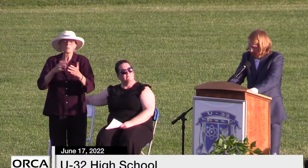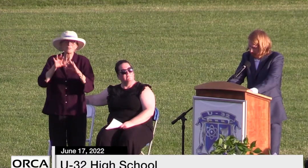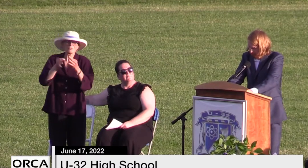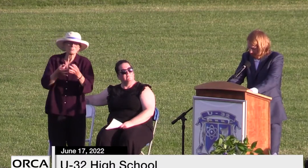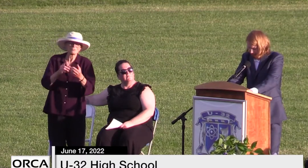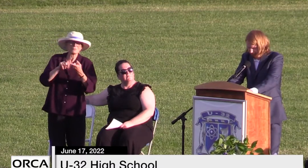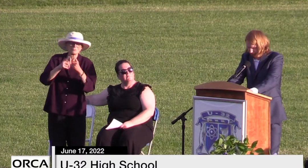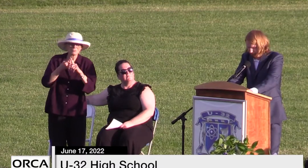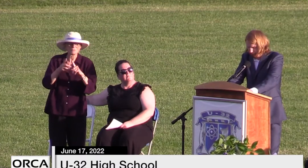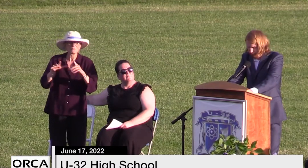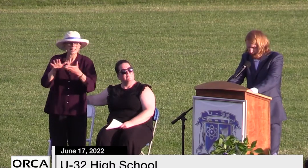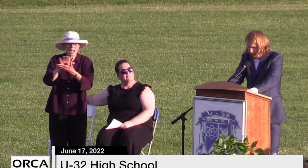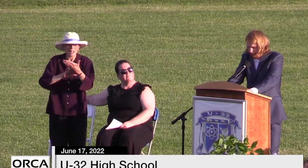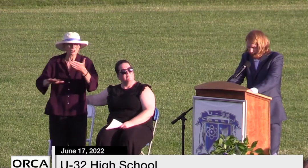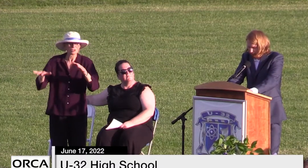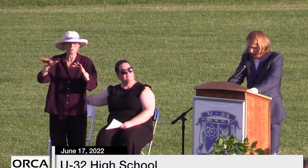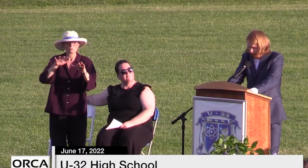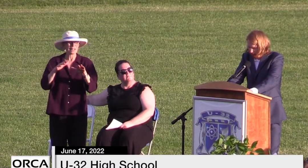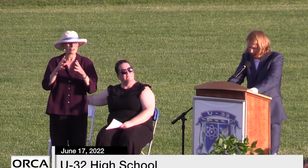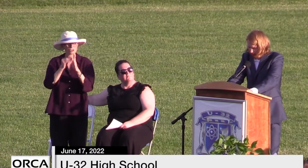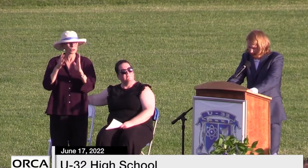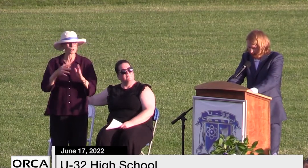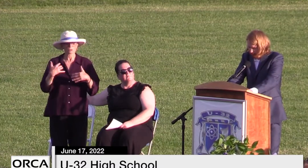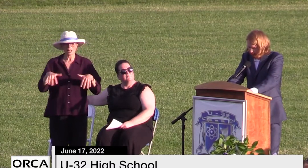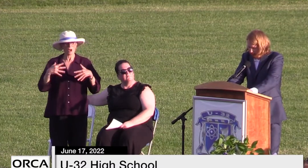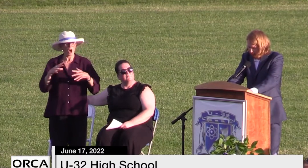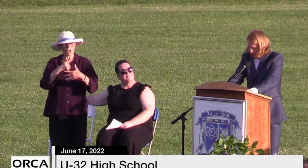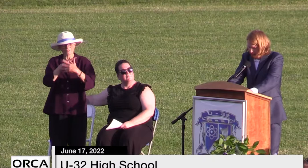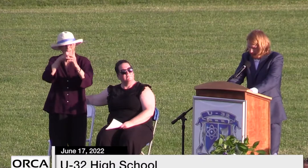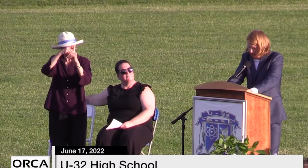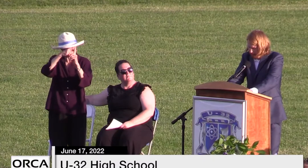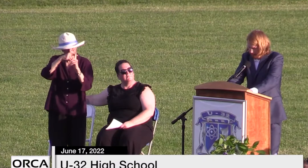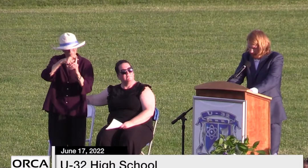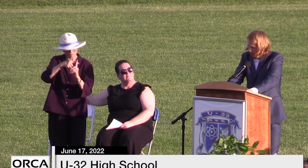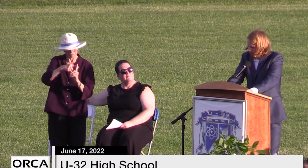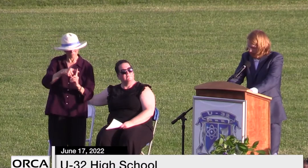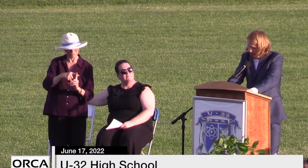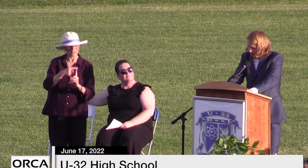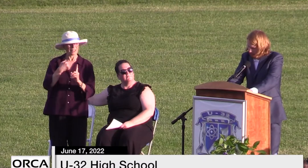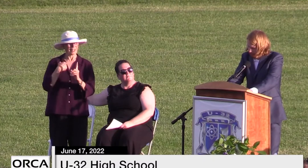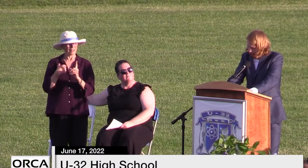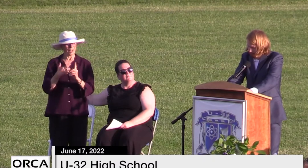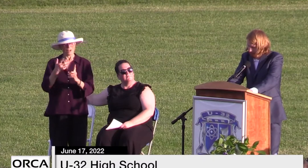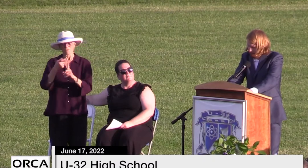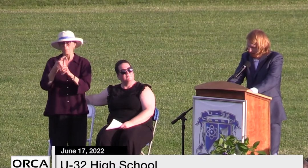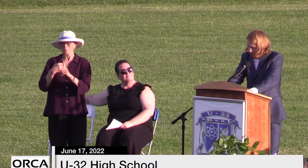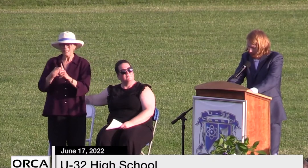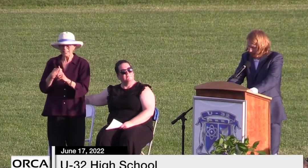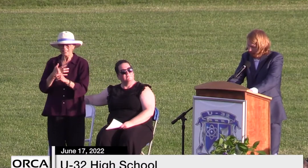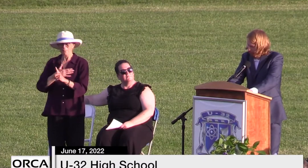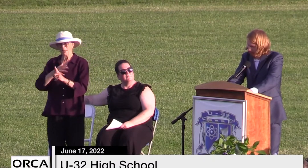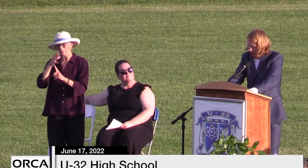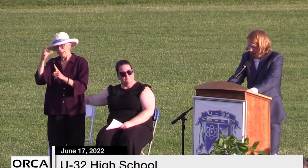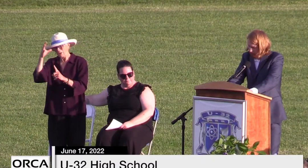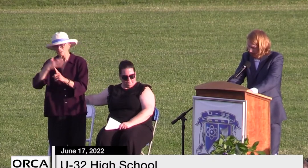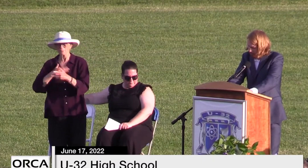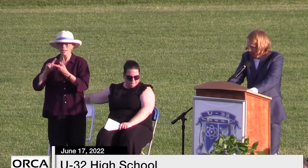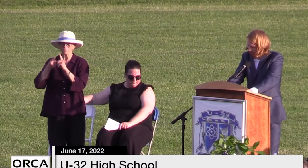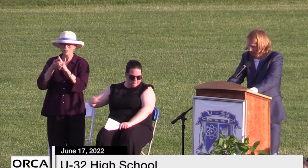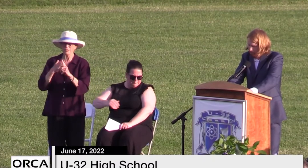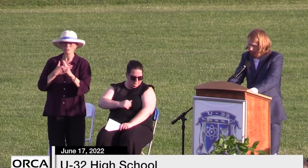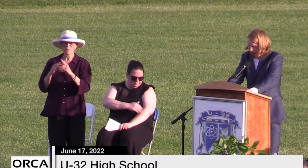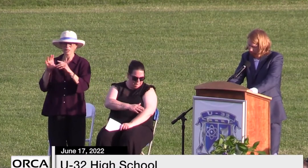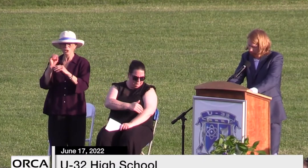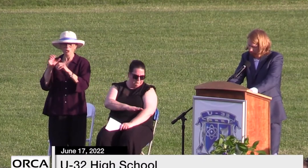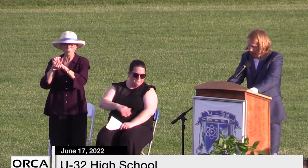and students. I've used all these snapshots from my parents, my friends, my